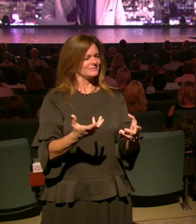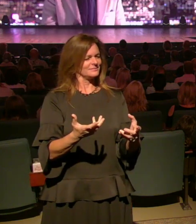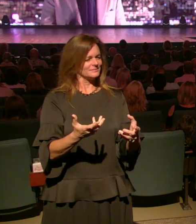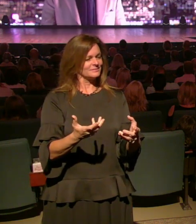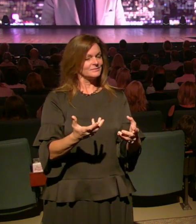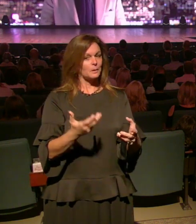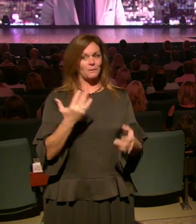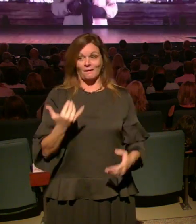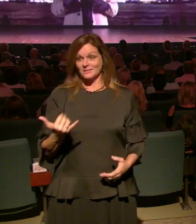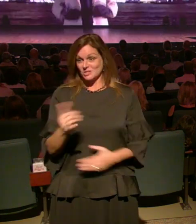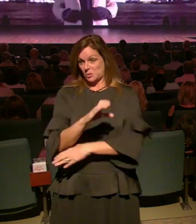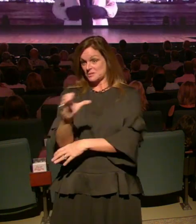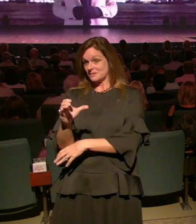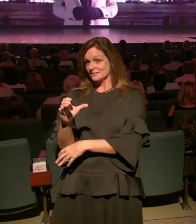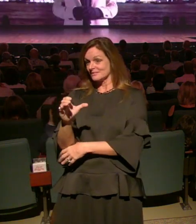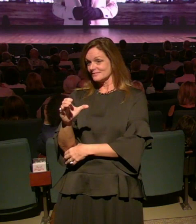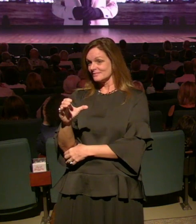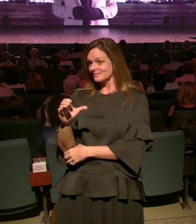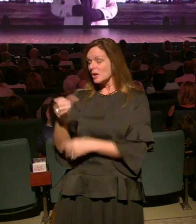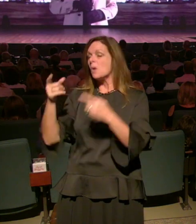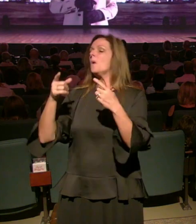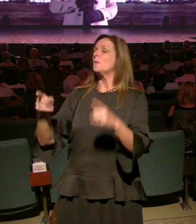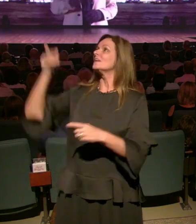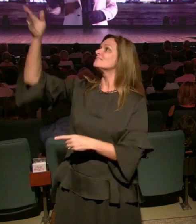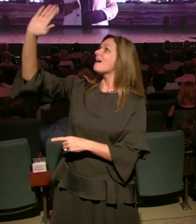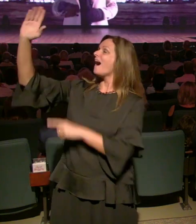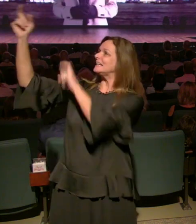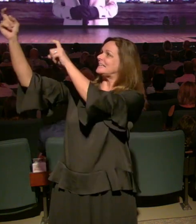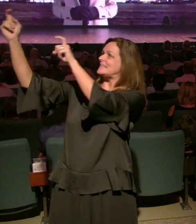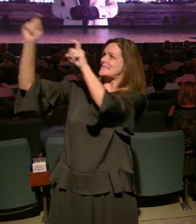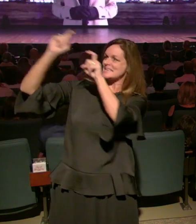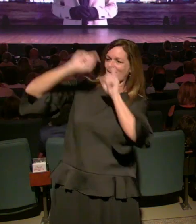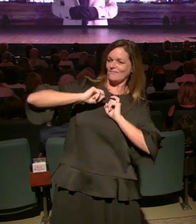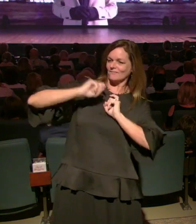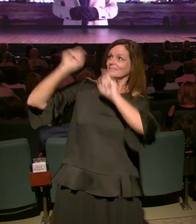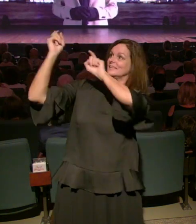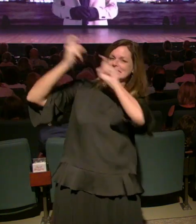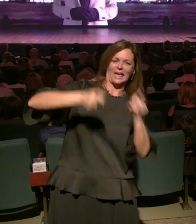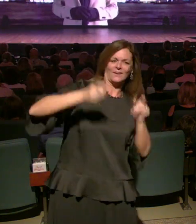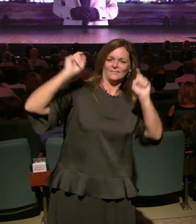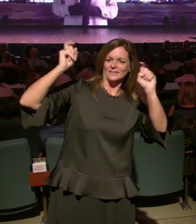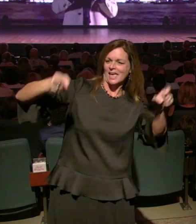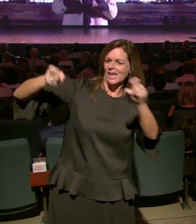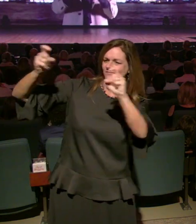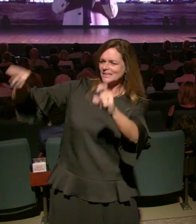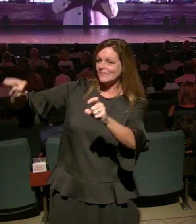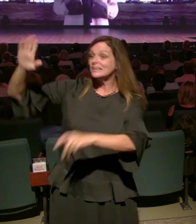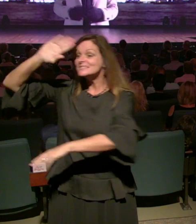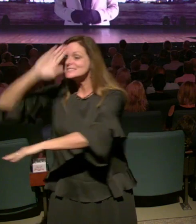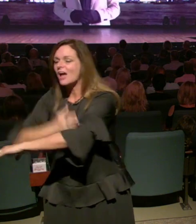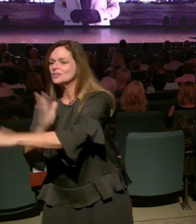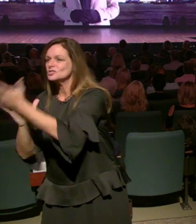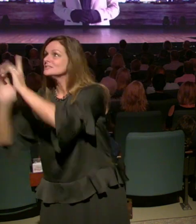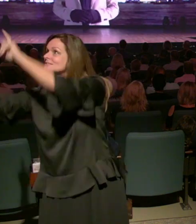because this day marks the moment in history which God gave each and every one of us the greatest gift that has ever been given, His Son,